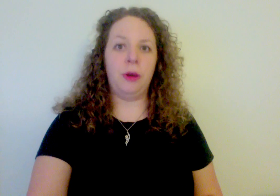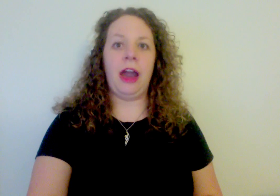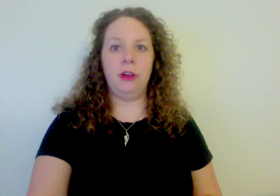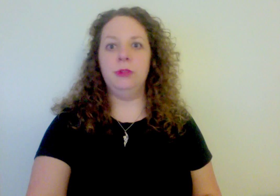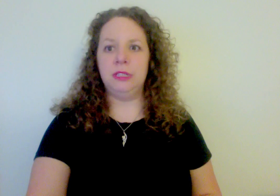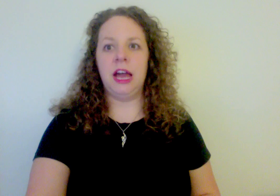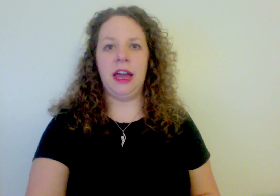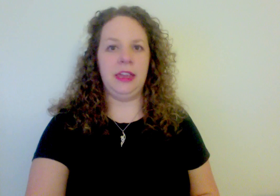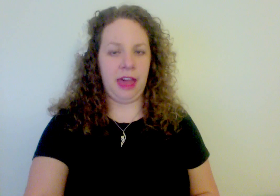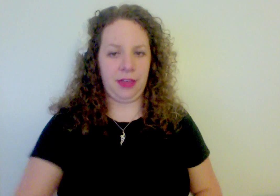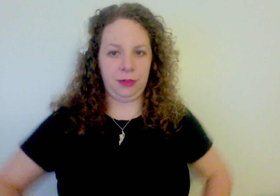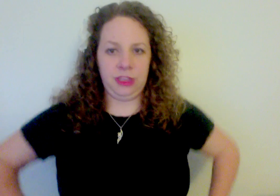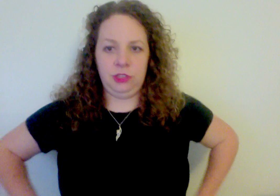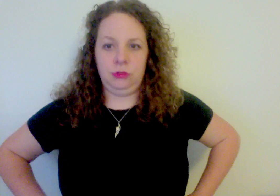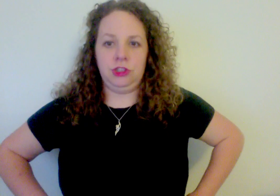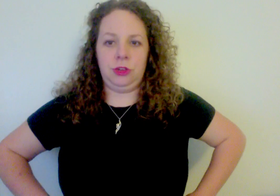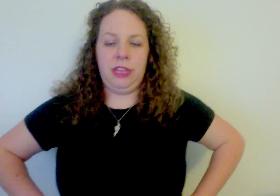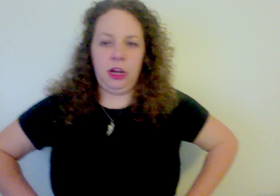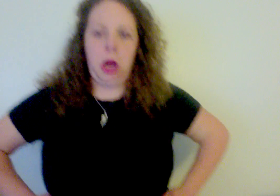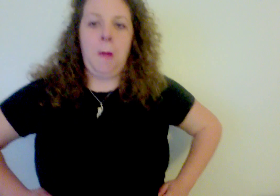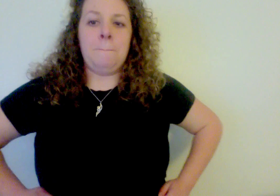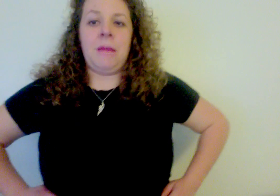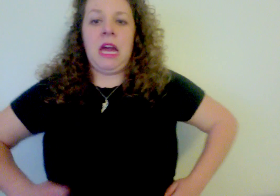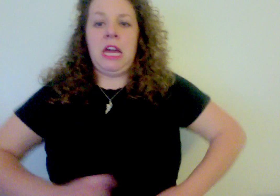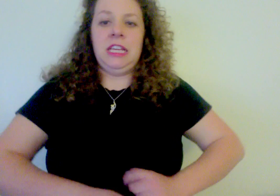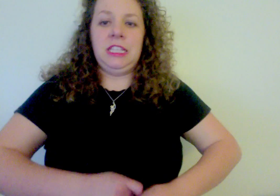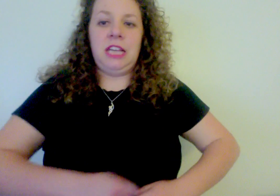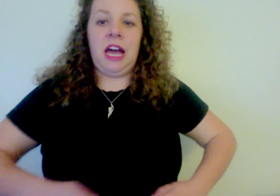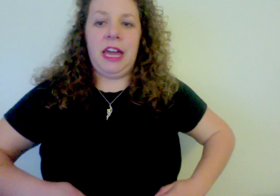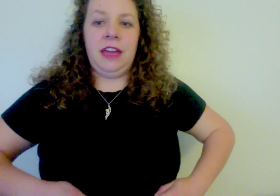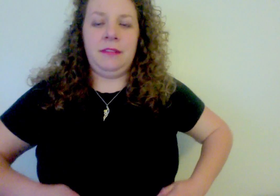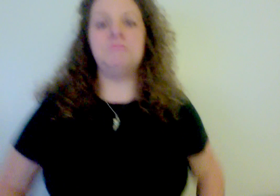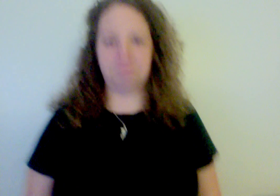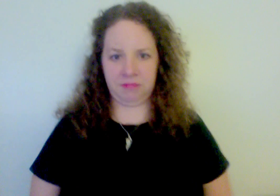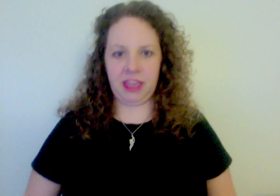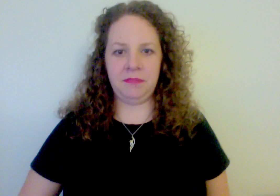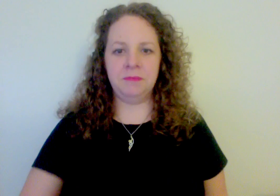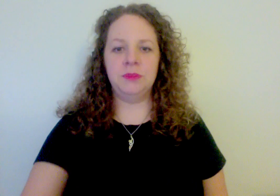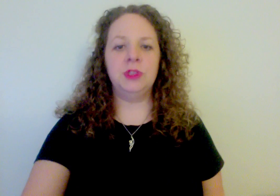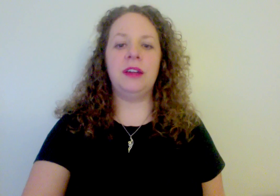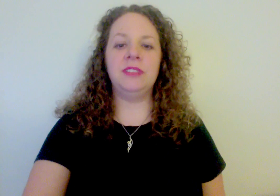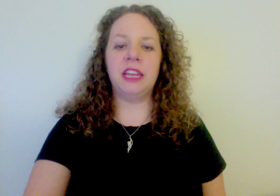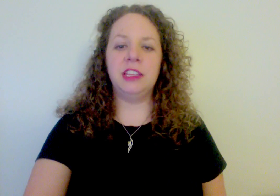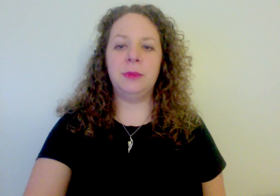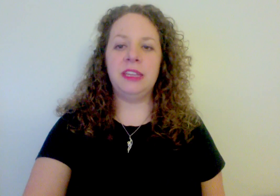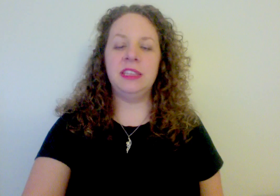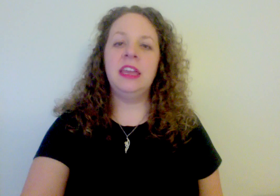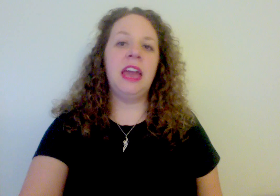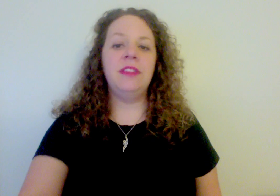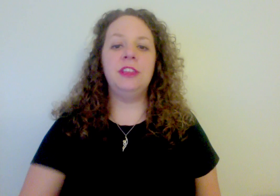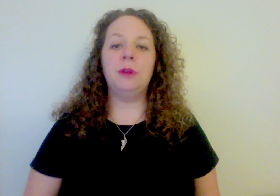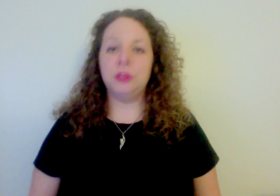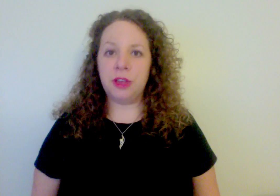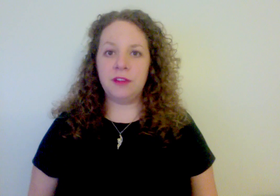how you would tie it at the waist. So you would just go here and tie, okay? So you have tied at the waist, and then you also have the